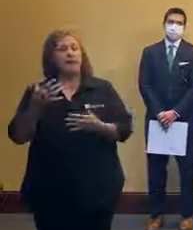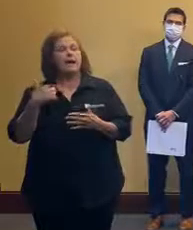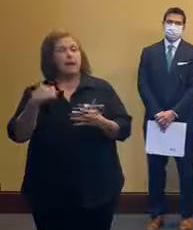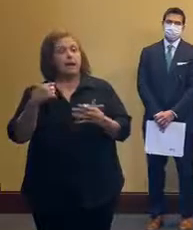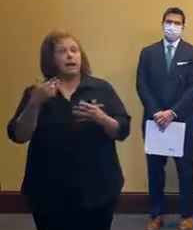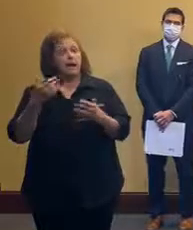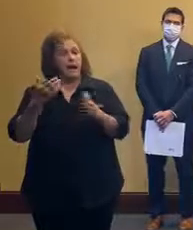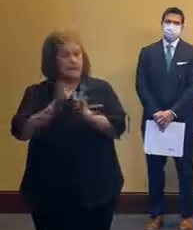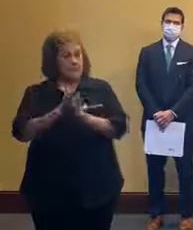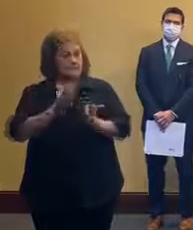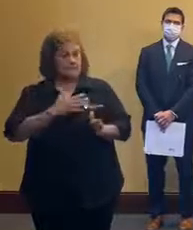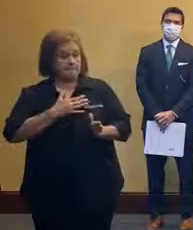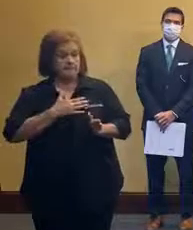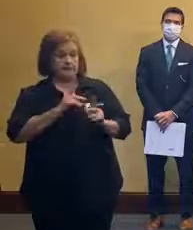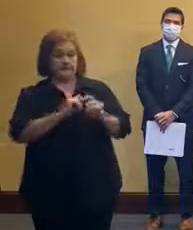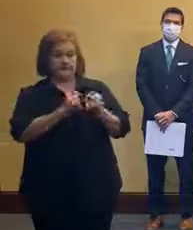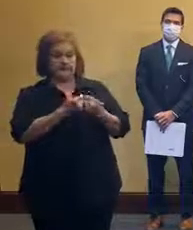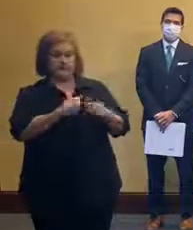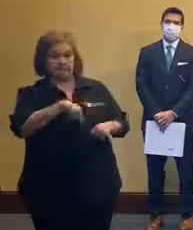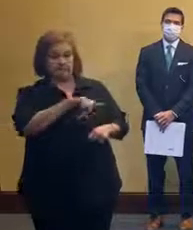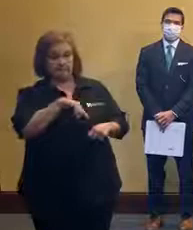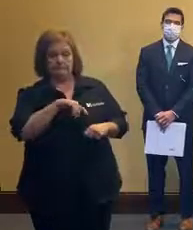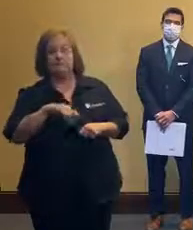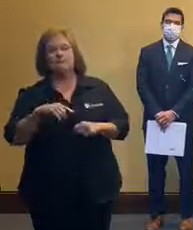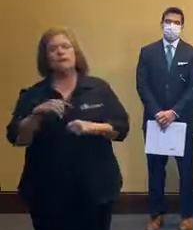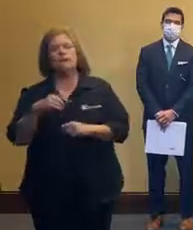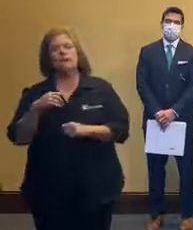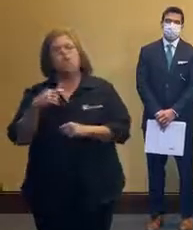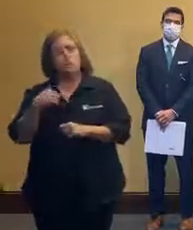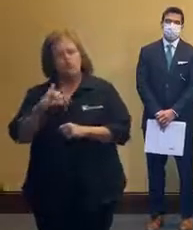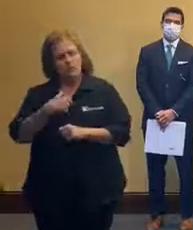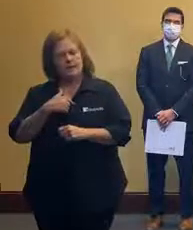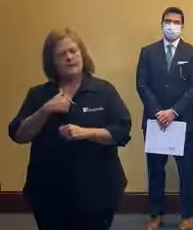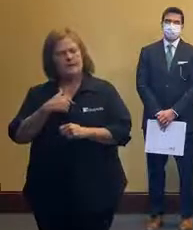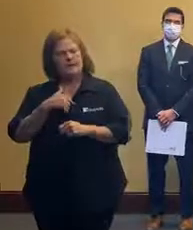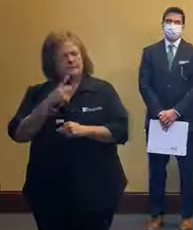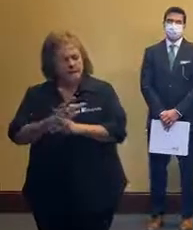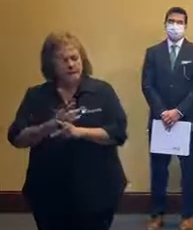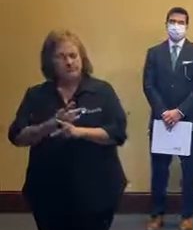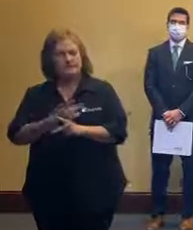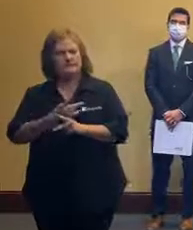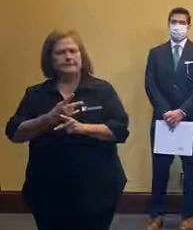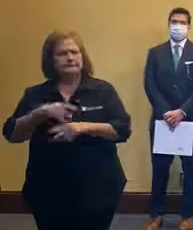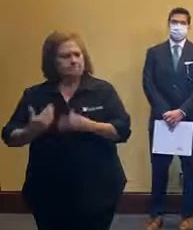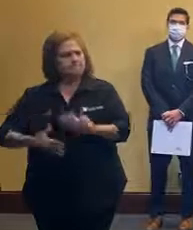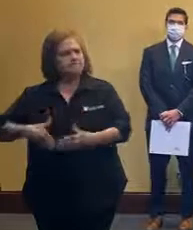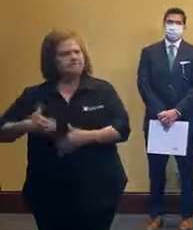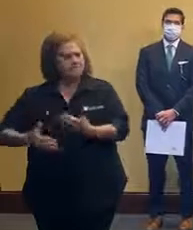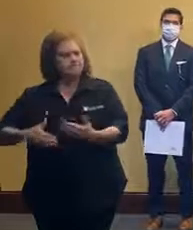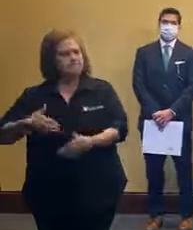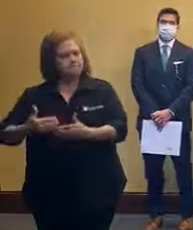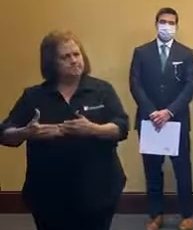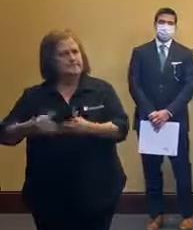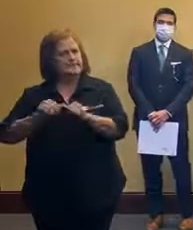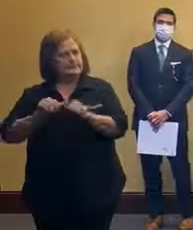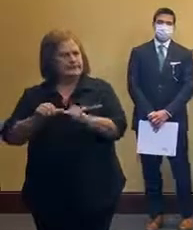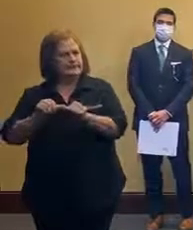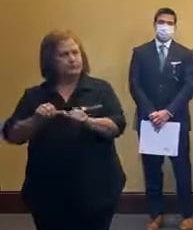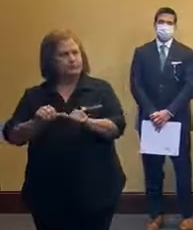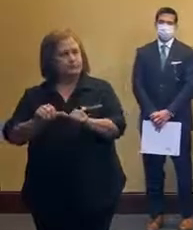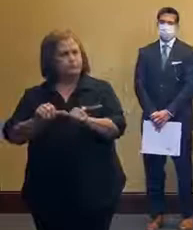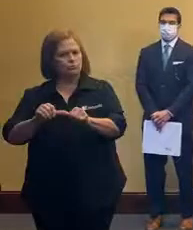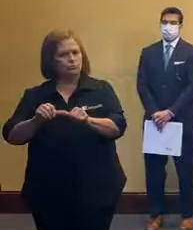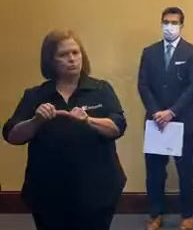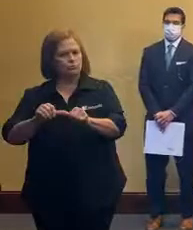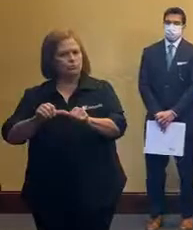my leadership team is, again, that we remain steady in delivering basic city services to